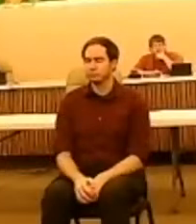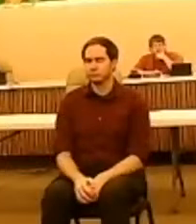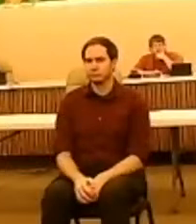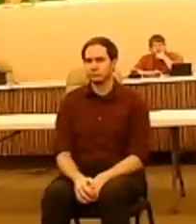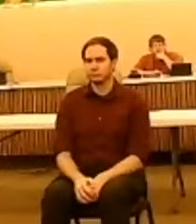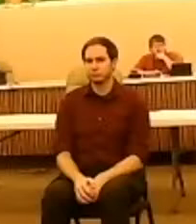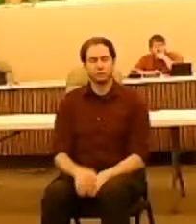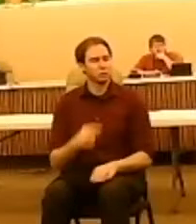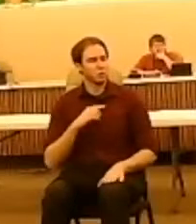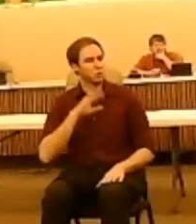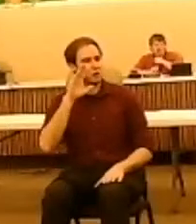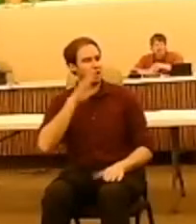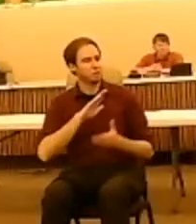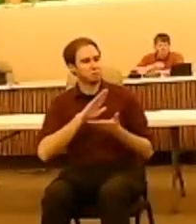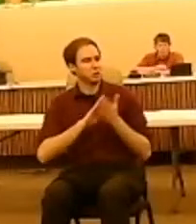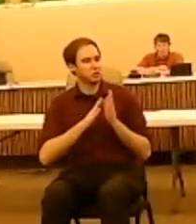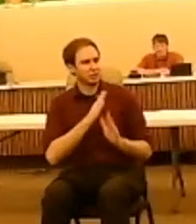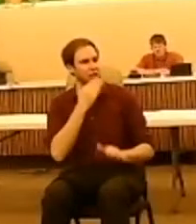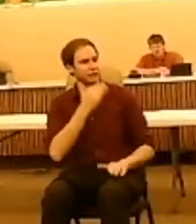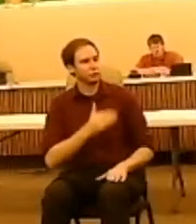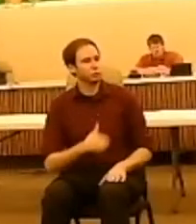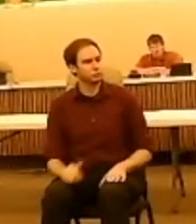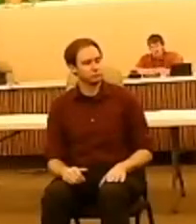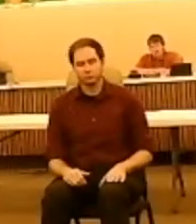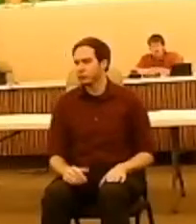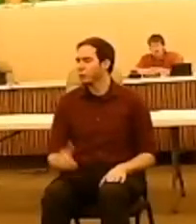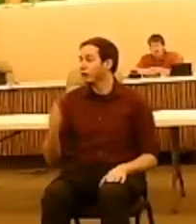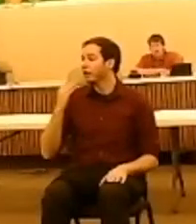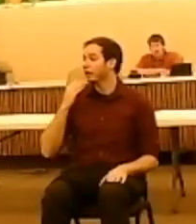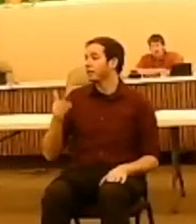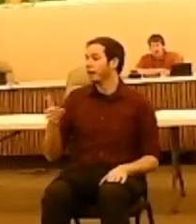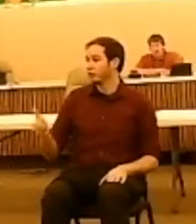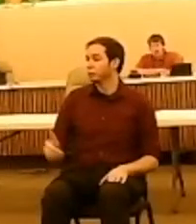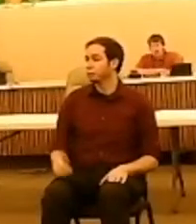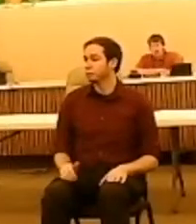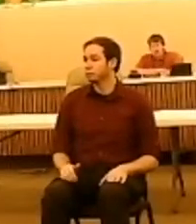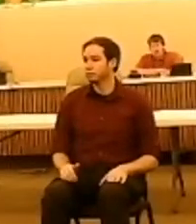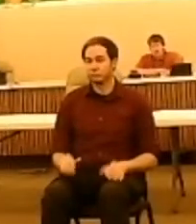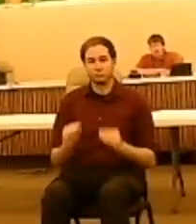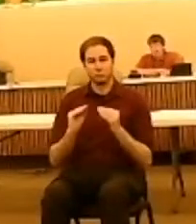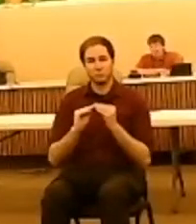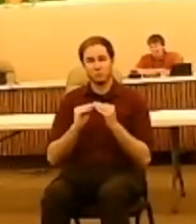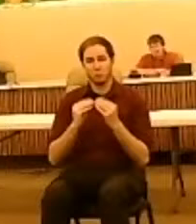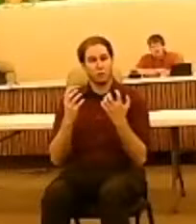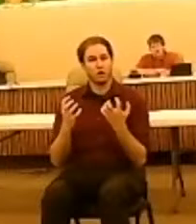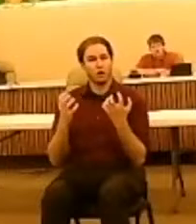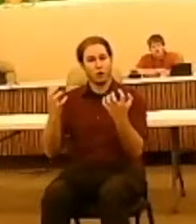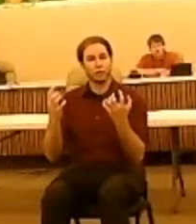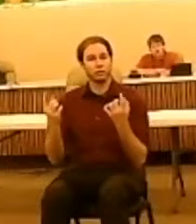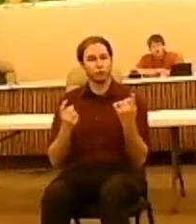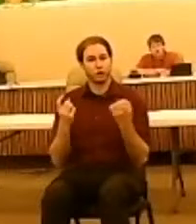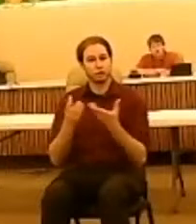I'm all set, thank you. Thank you. Anybody in the audience here?